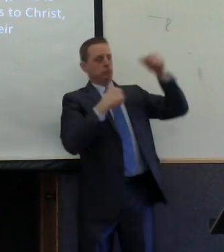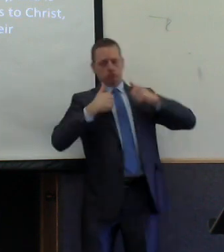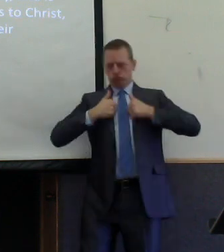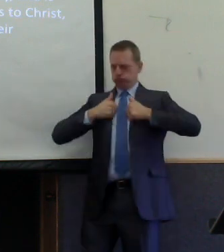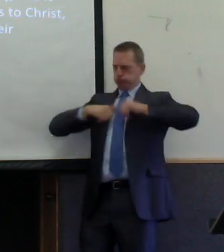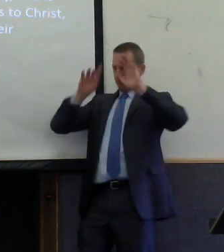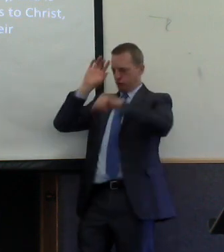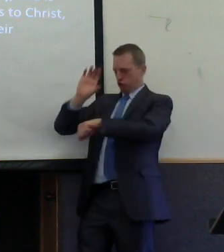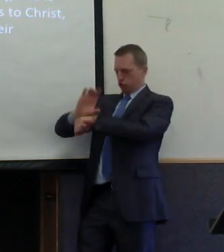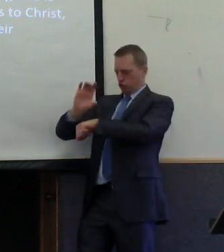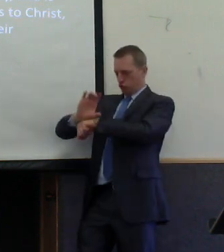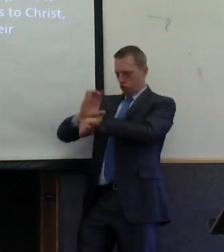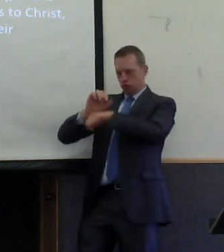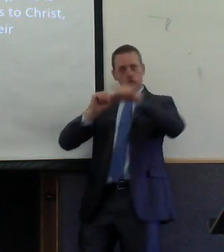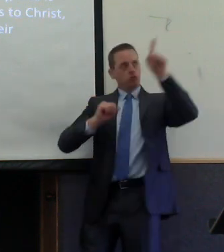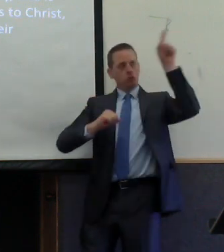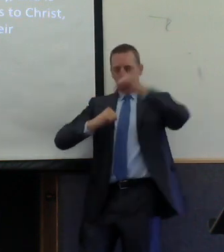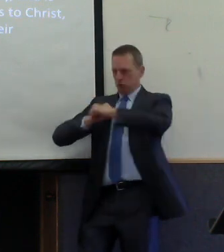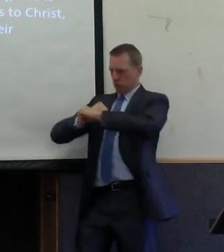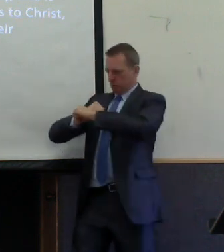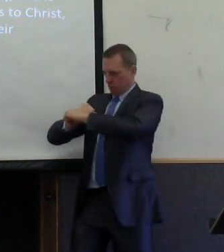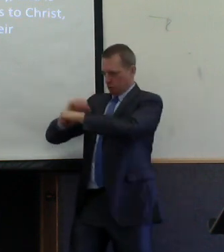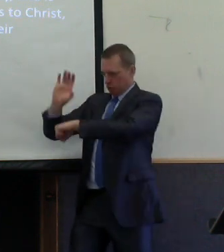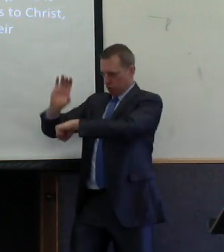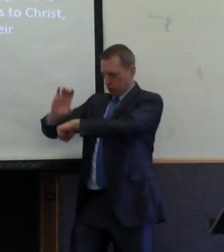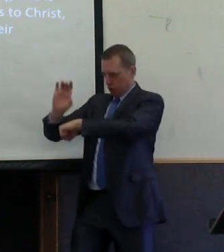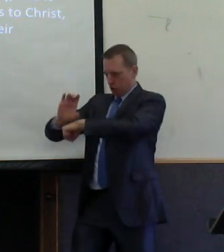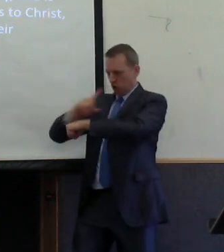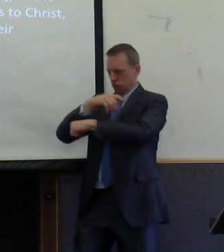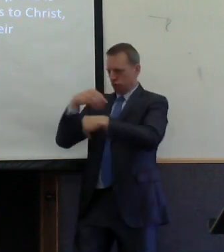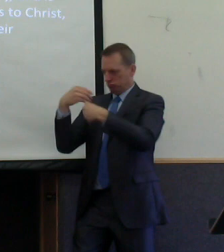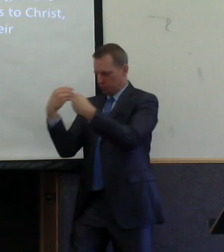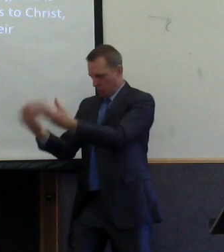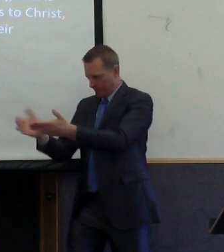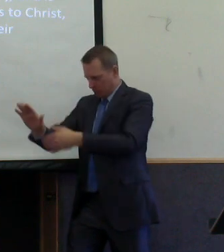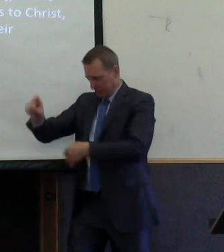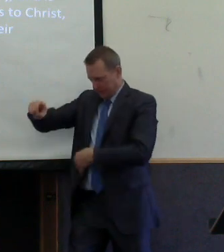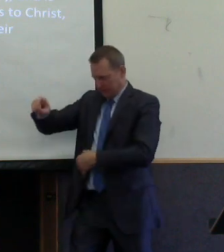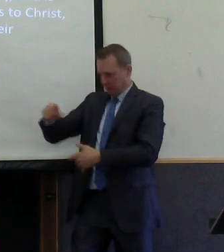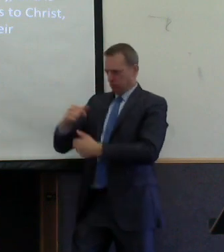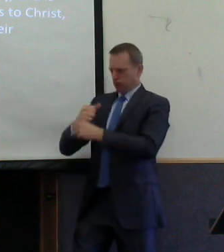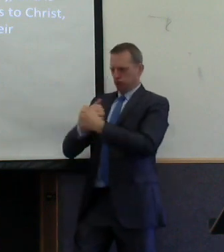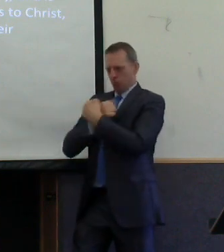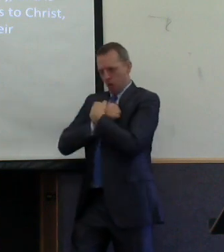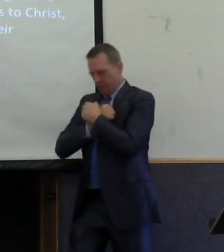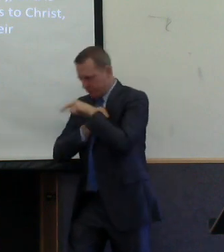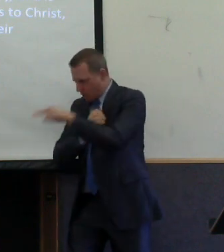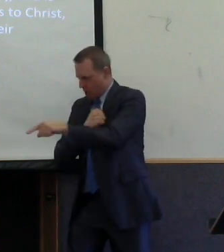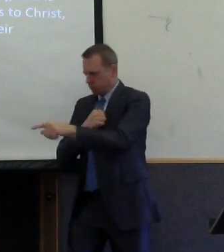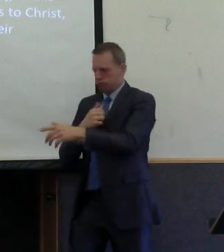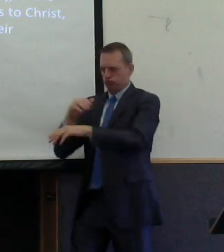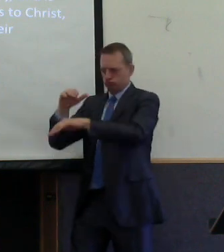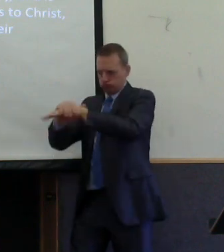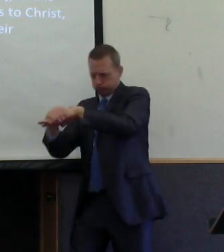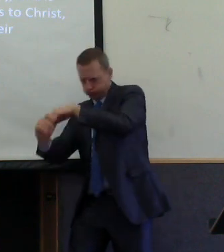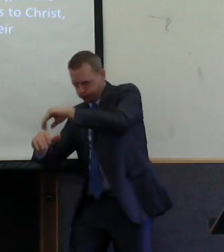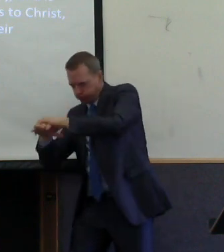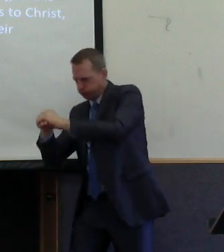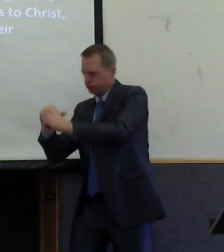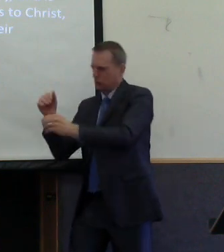So this means Jesus has sacrificed himself for the truth, to protect the truth, to provide for the truth, to help the truth,